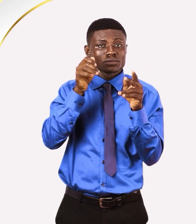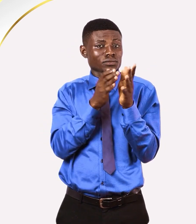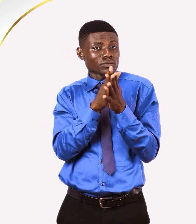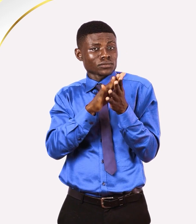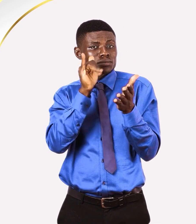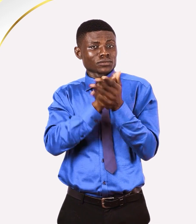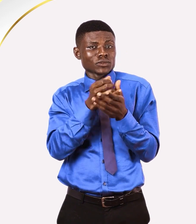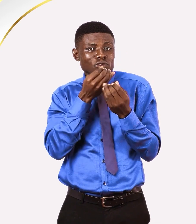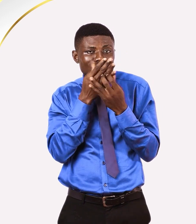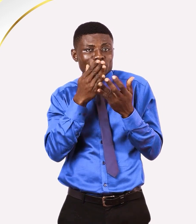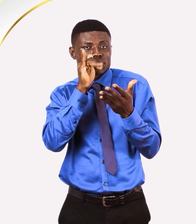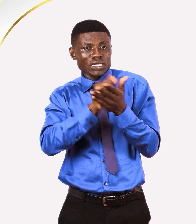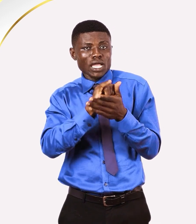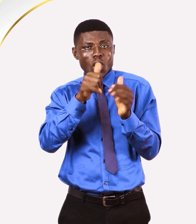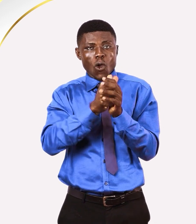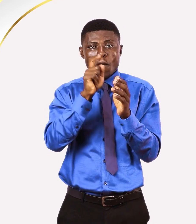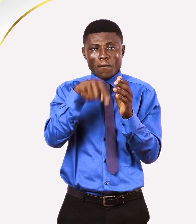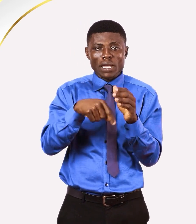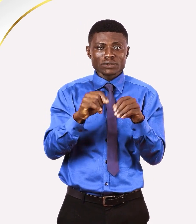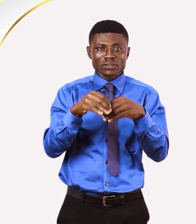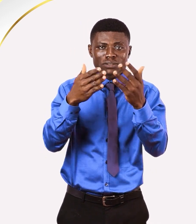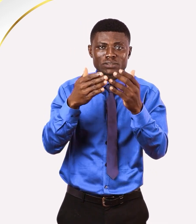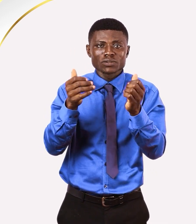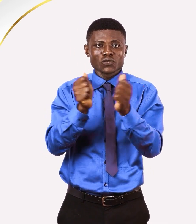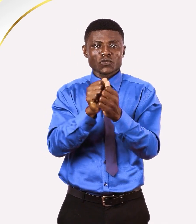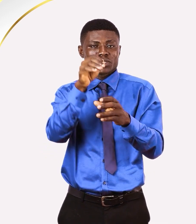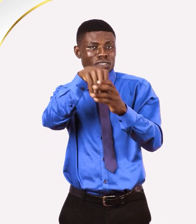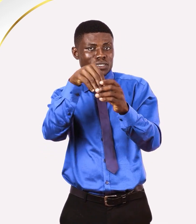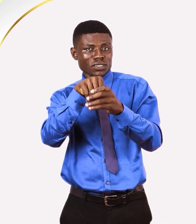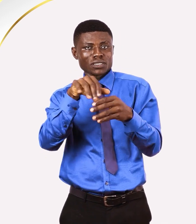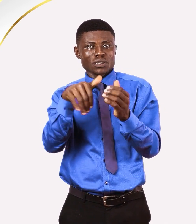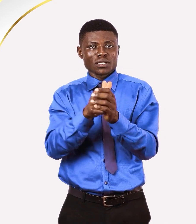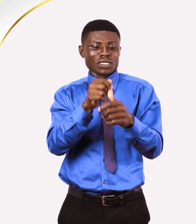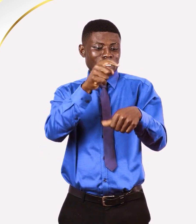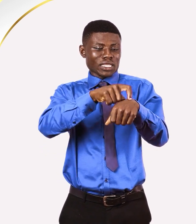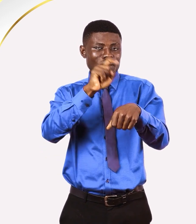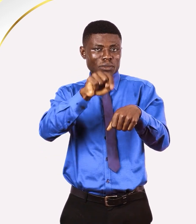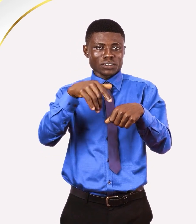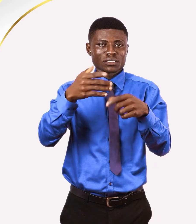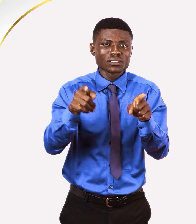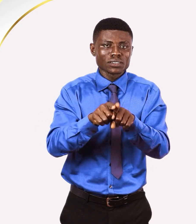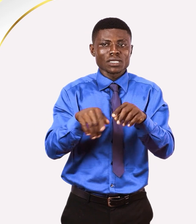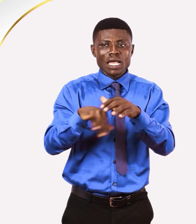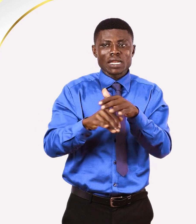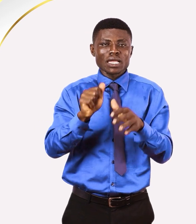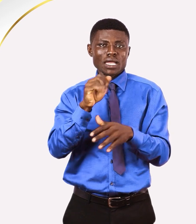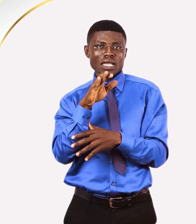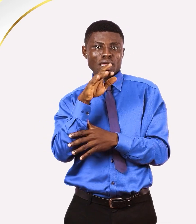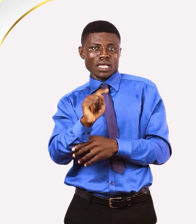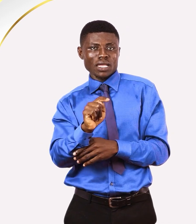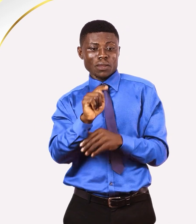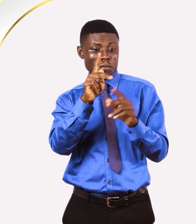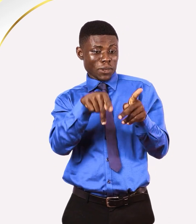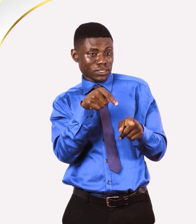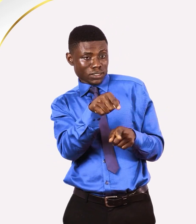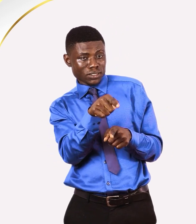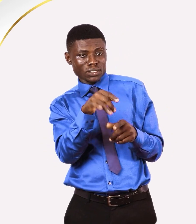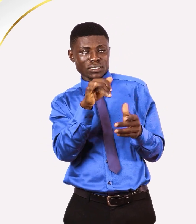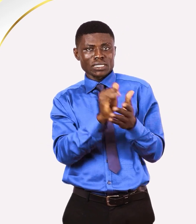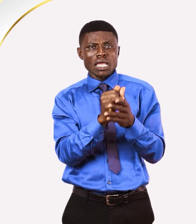the public interest, information that should be provided within the stipulated time under the Act.